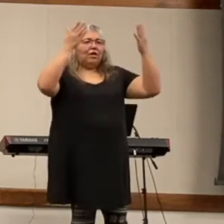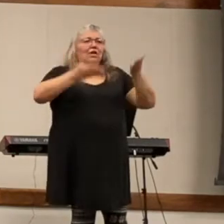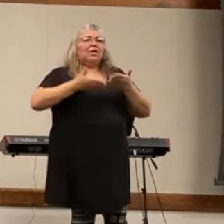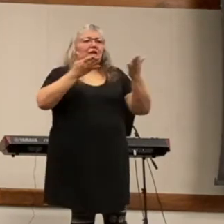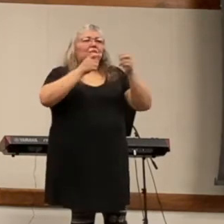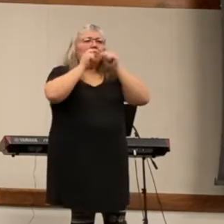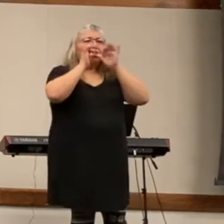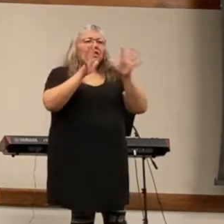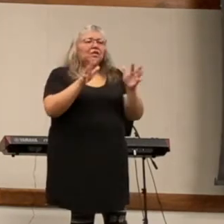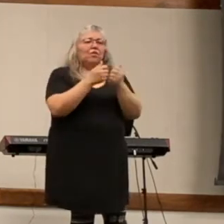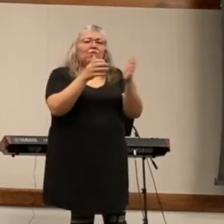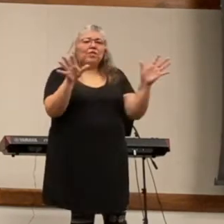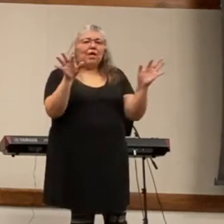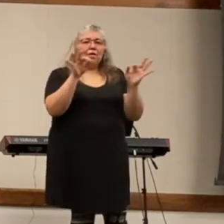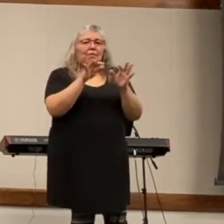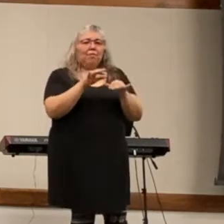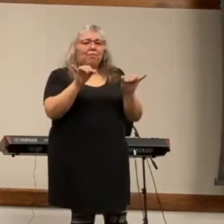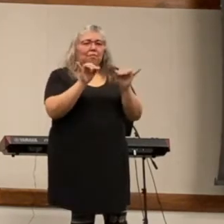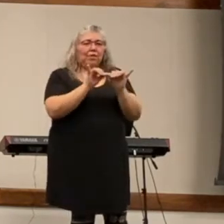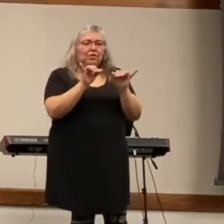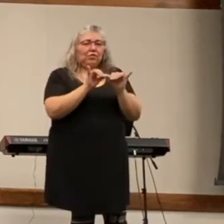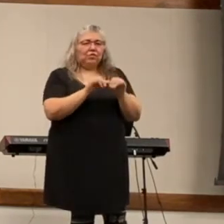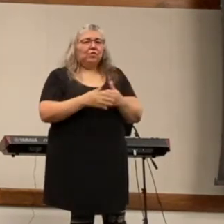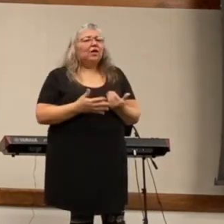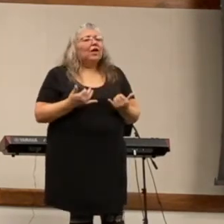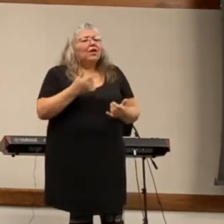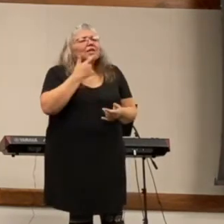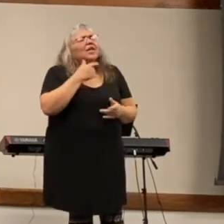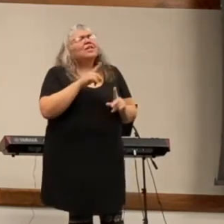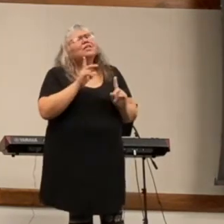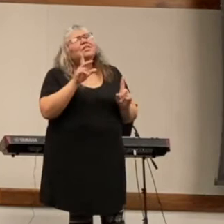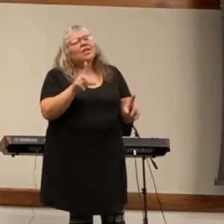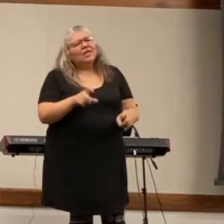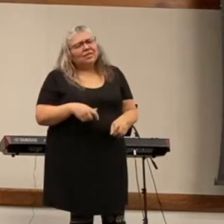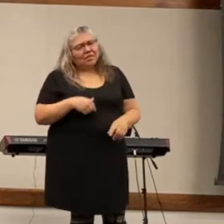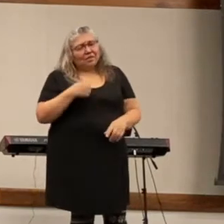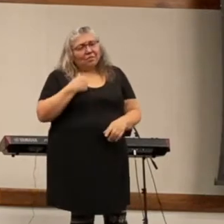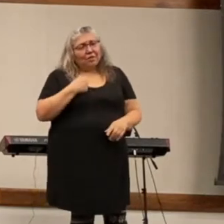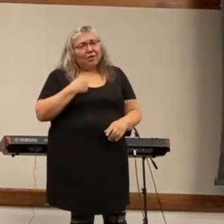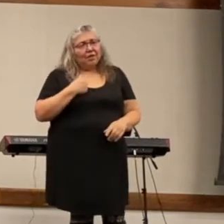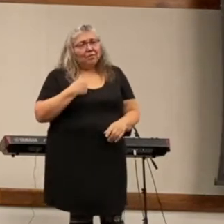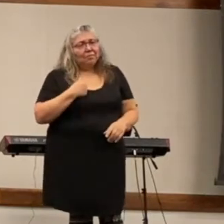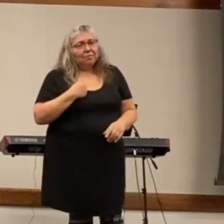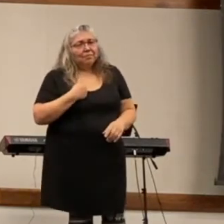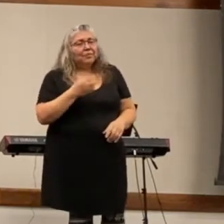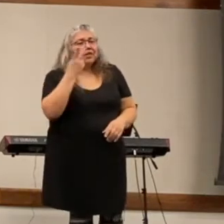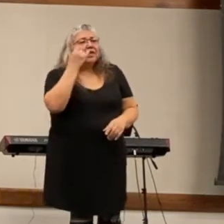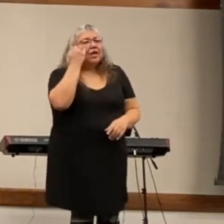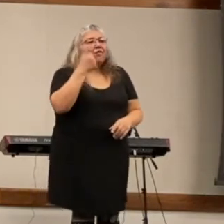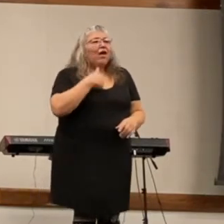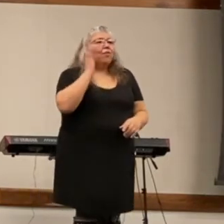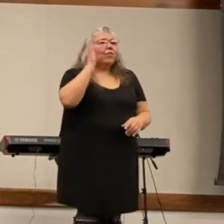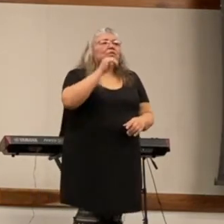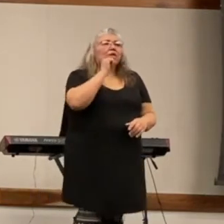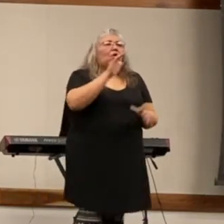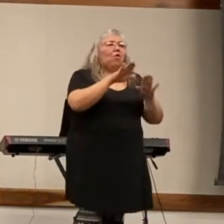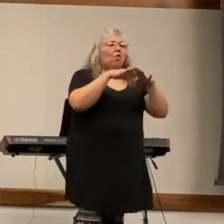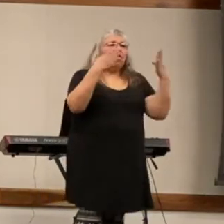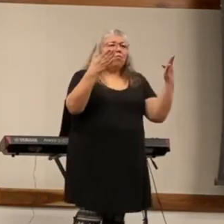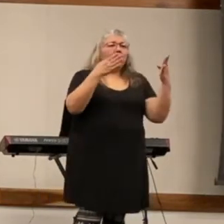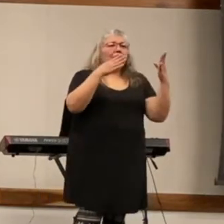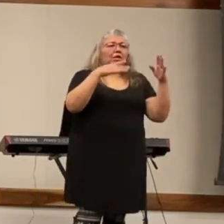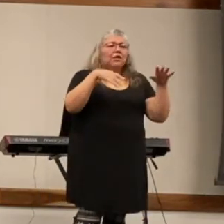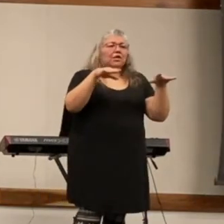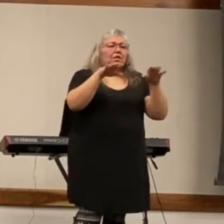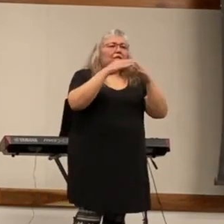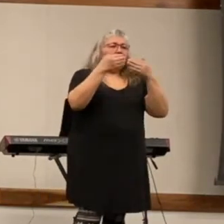measure. I want to read that to you again. He said, test me. See if I will not open the floodgates of heaven